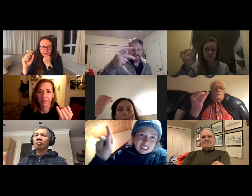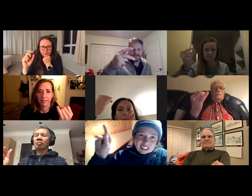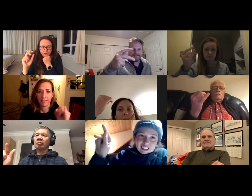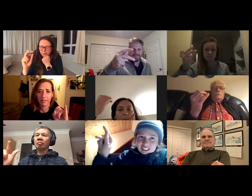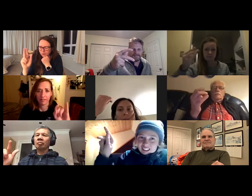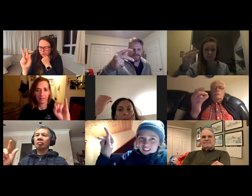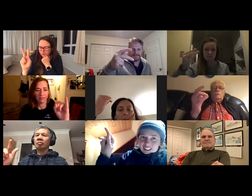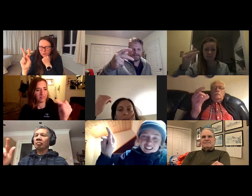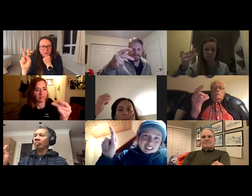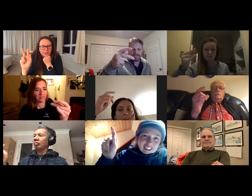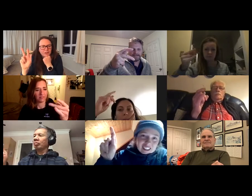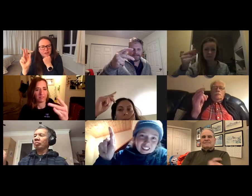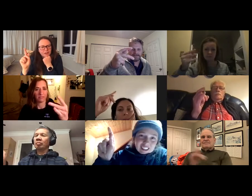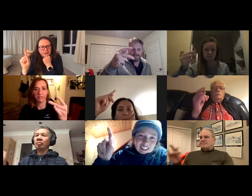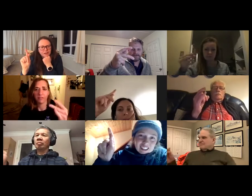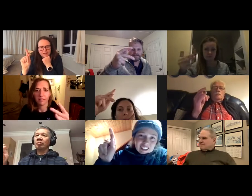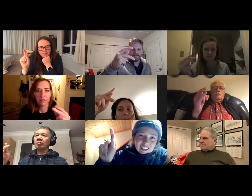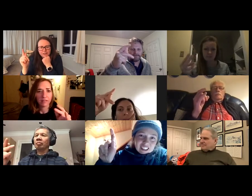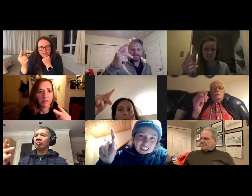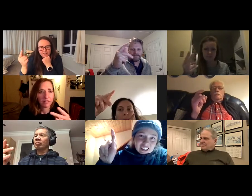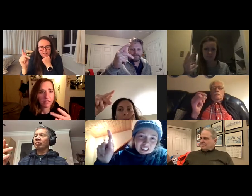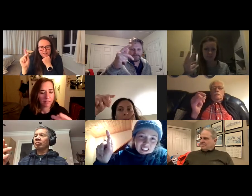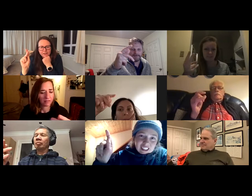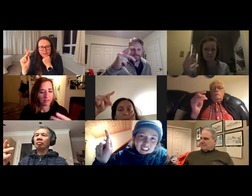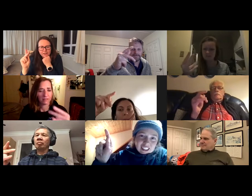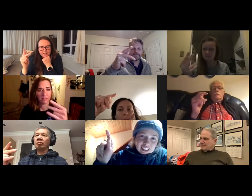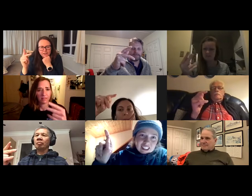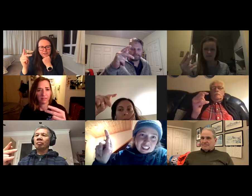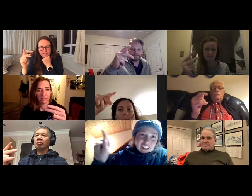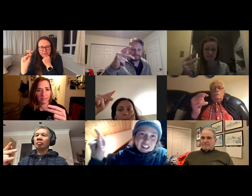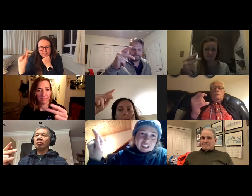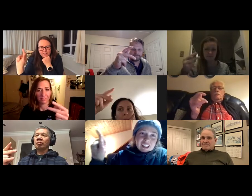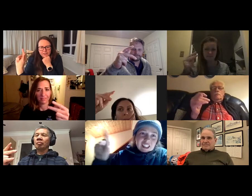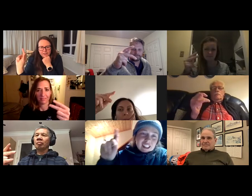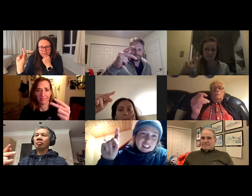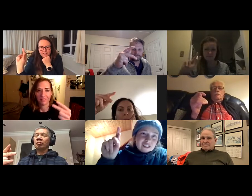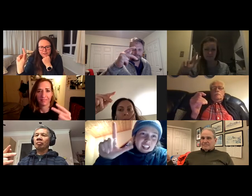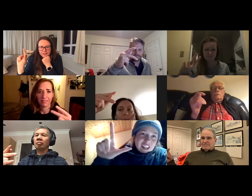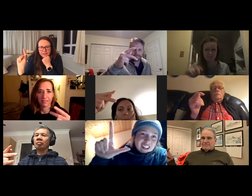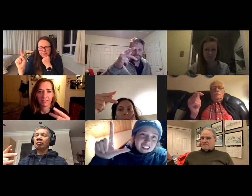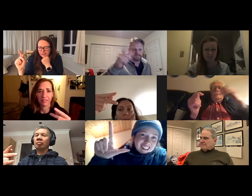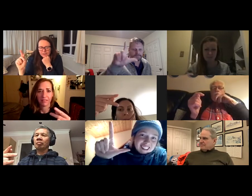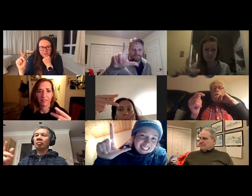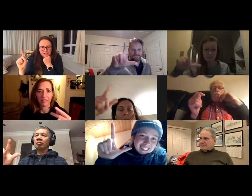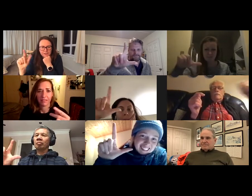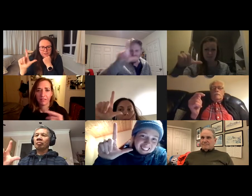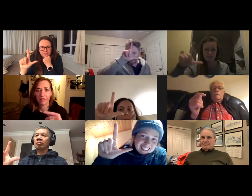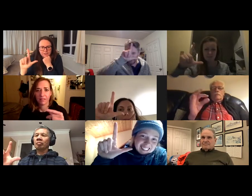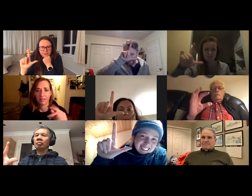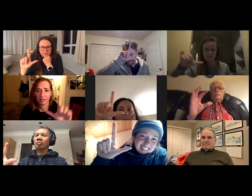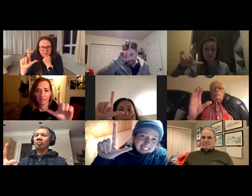this. Yep. K is like a little peace sign with your thumb in the middle or thumb on your index finger. Yep. Yeah. L.